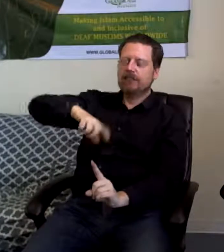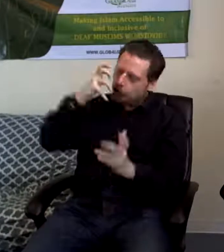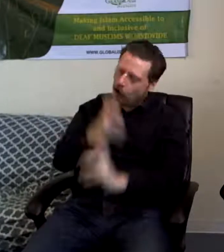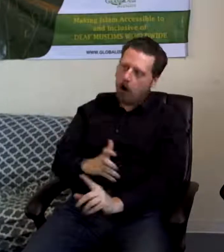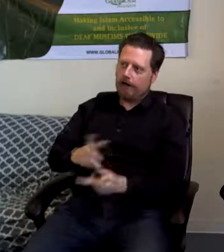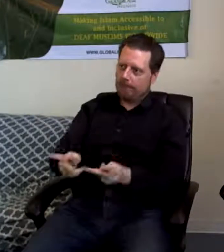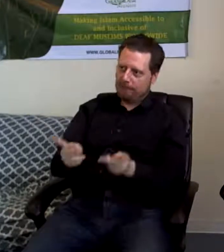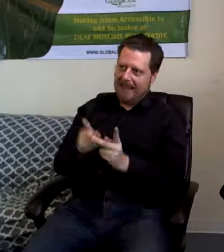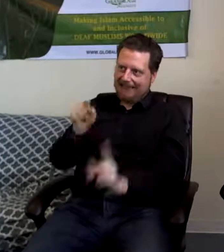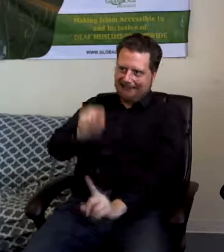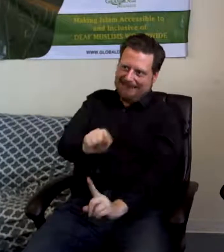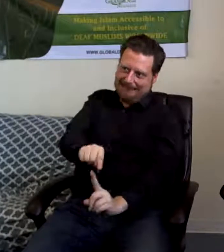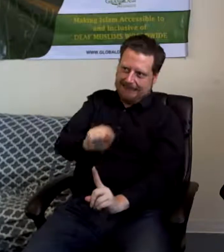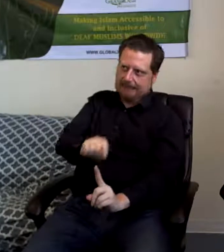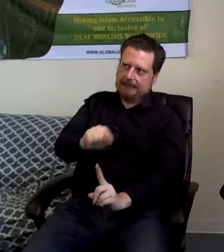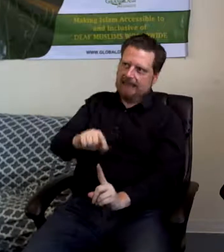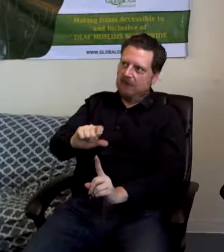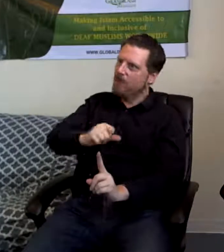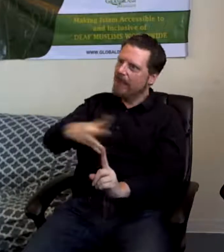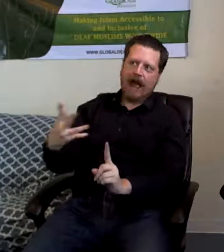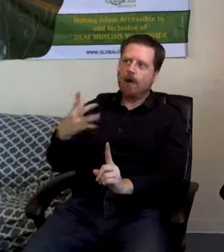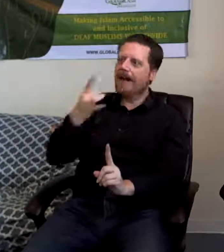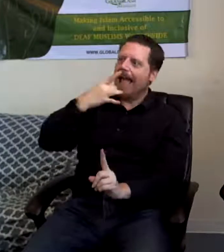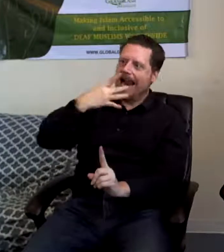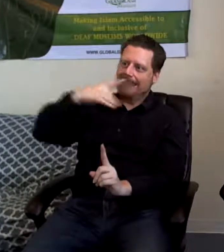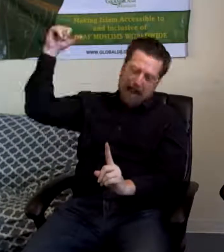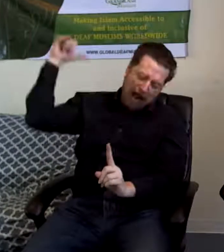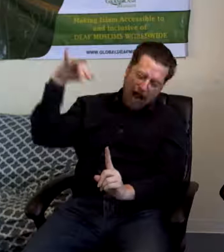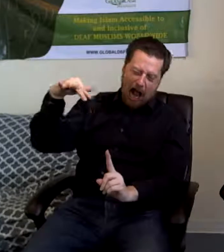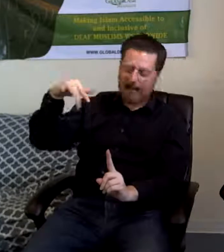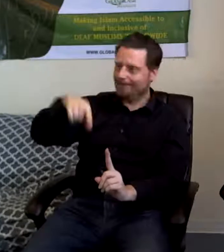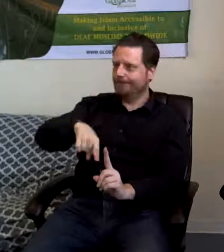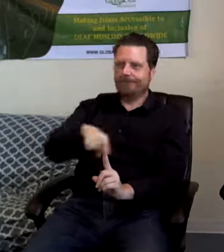see in the lowest deck of the ocean.